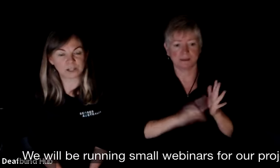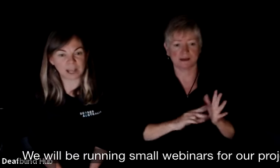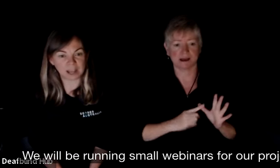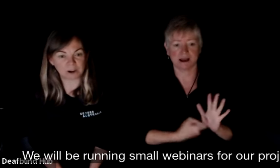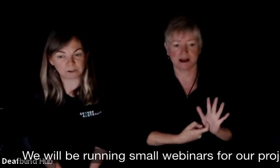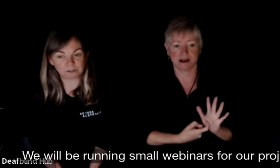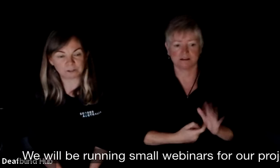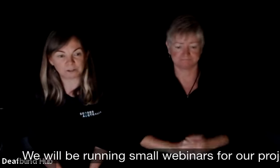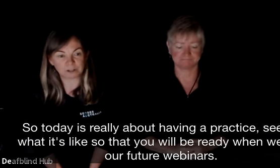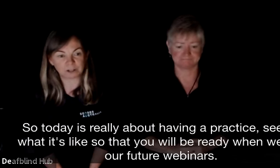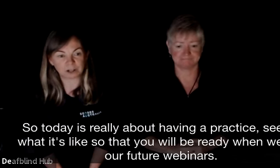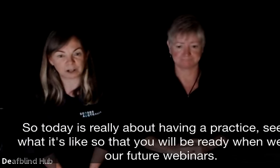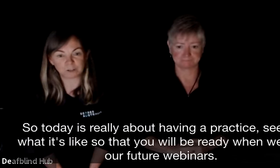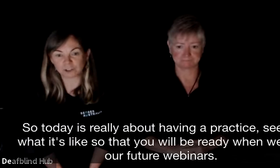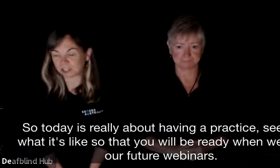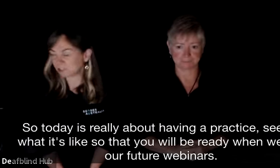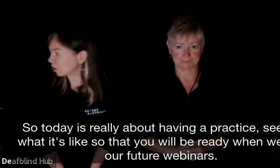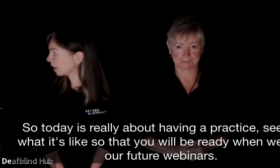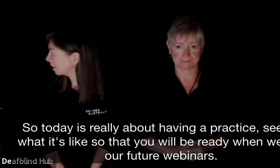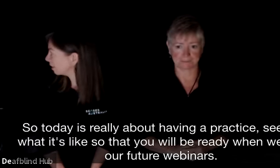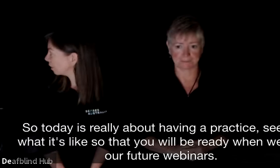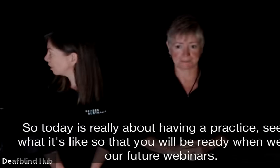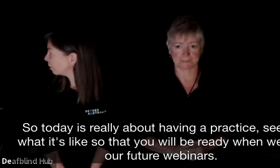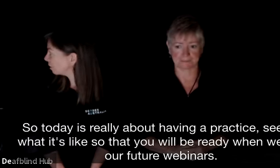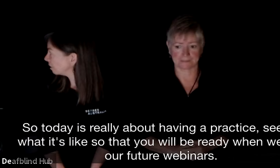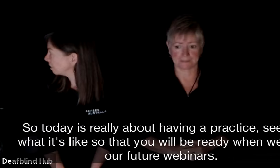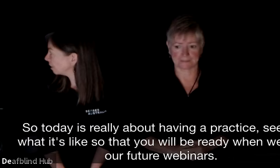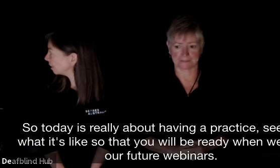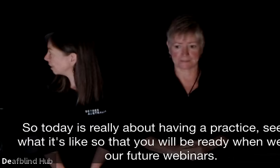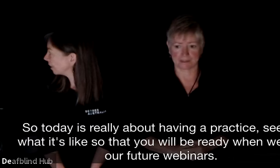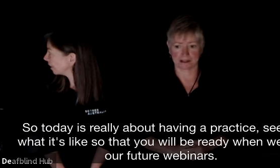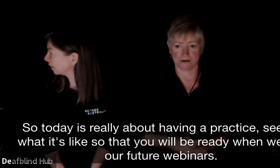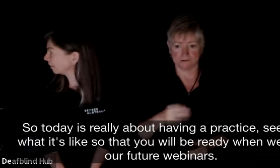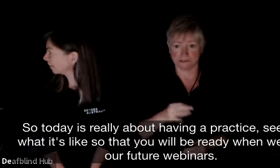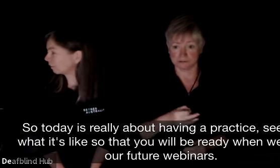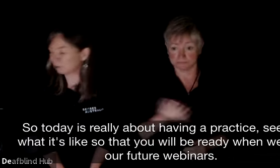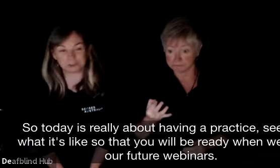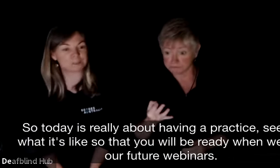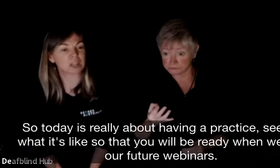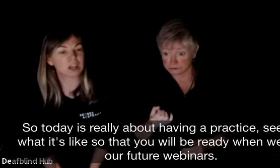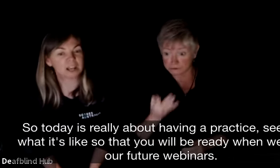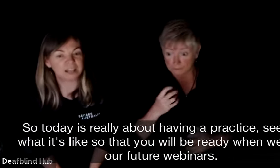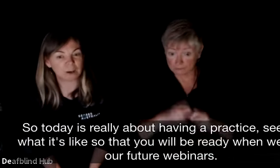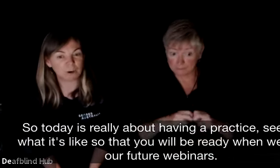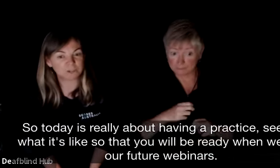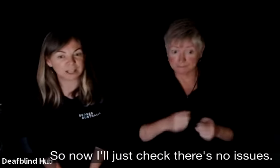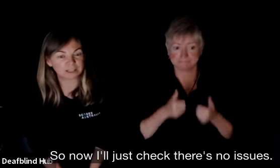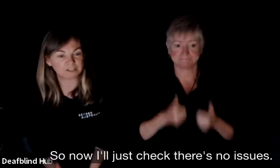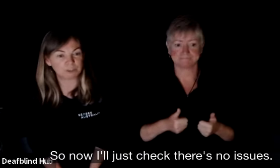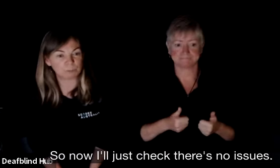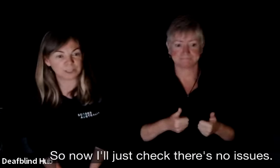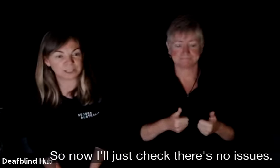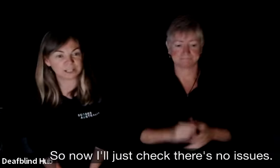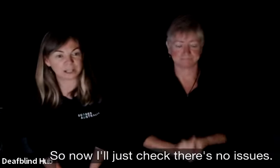So now I'll just check there's no issues. No, all good. Now I'll